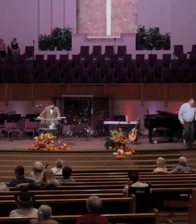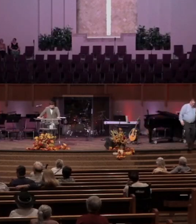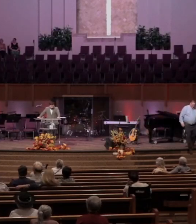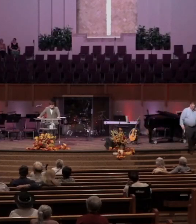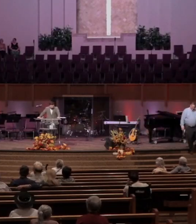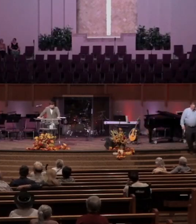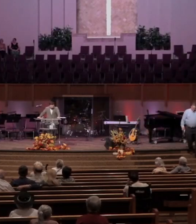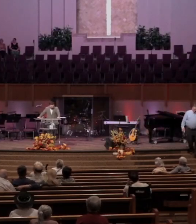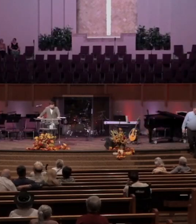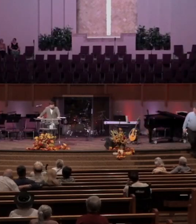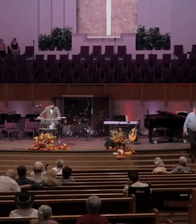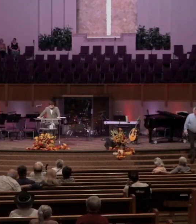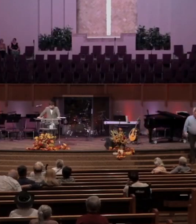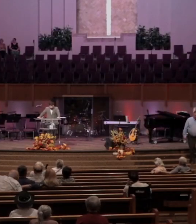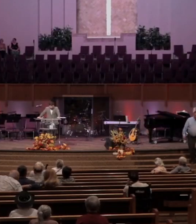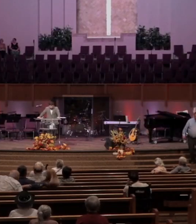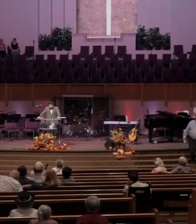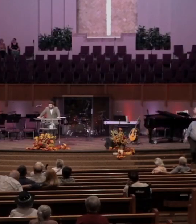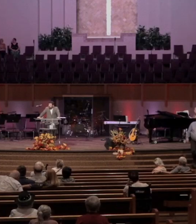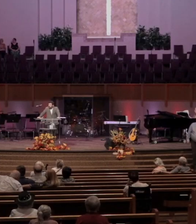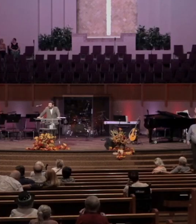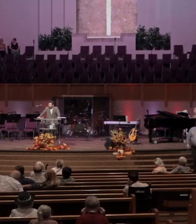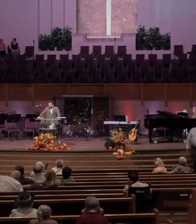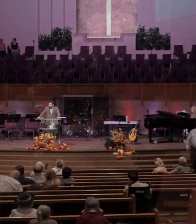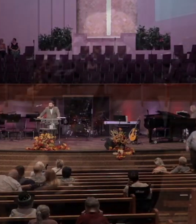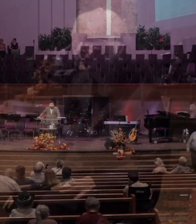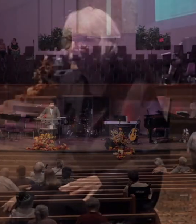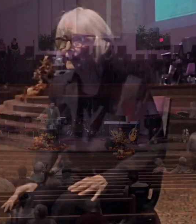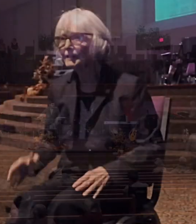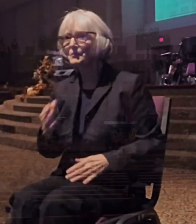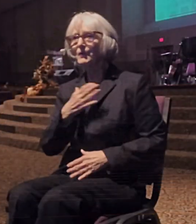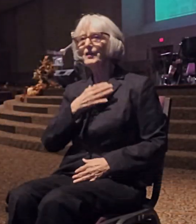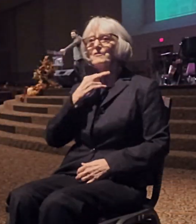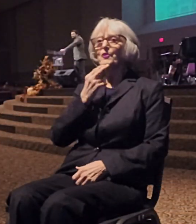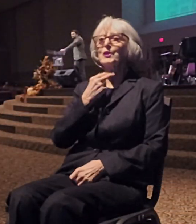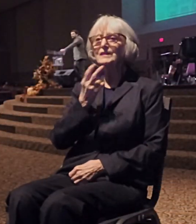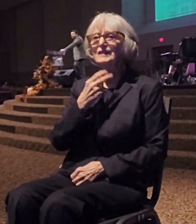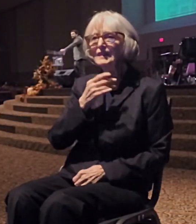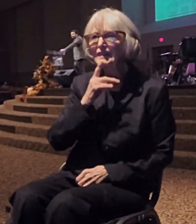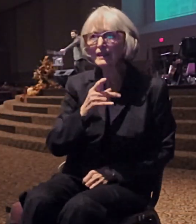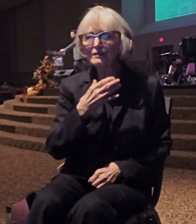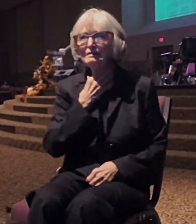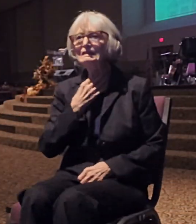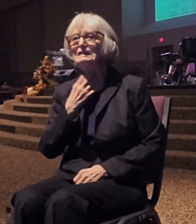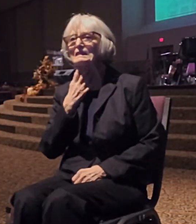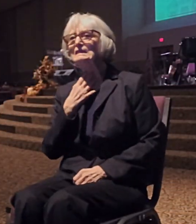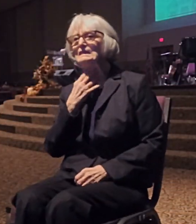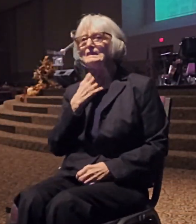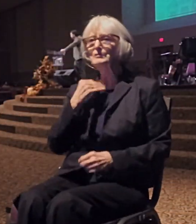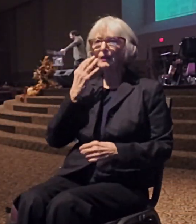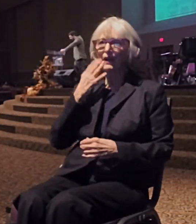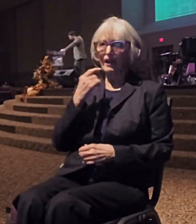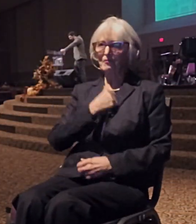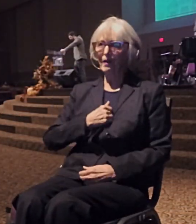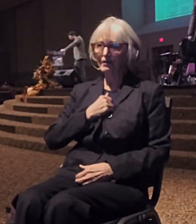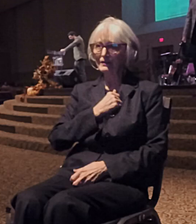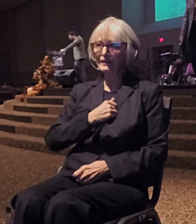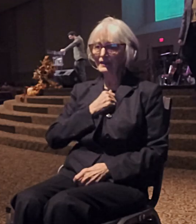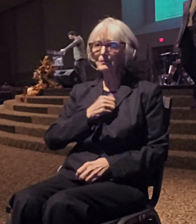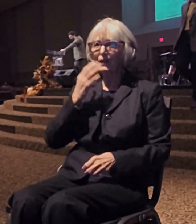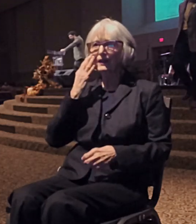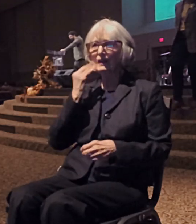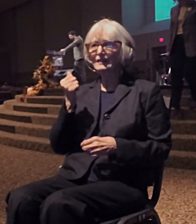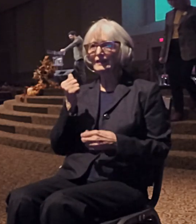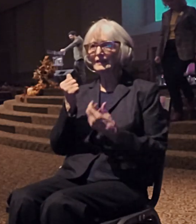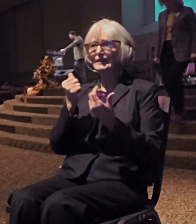some allergy junk running through our house, and so if I have to pause and take a sip, I just apologize ahead of time. I don't like